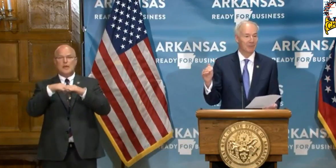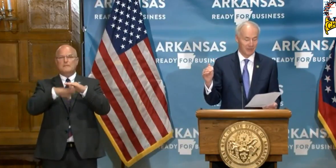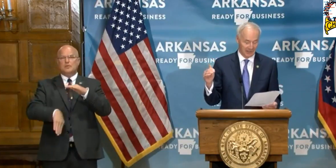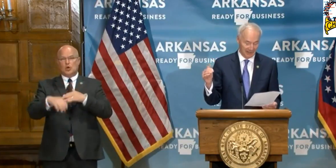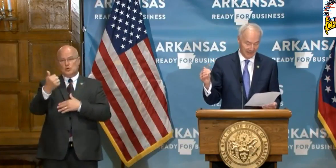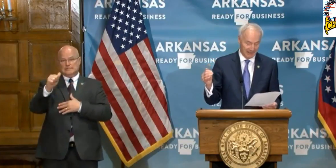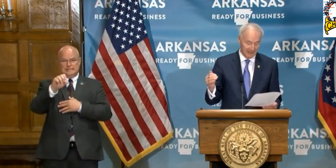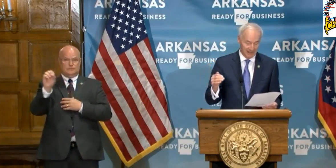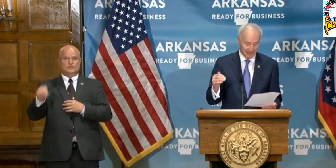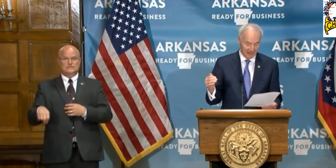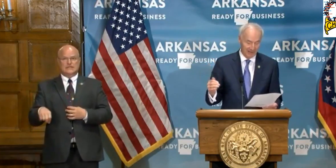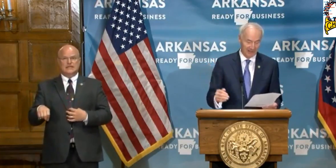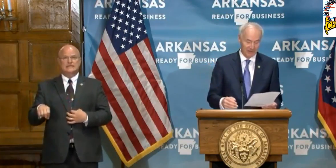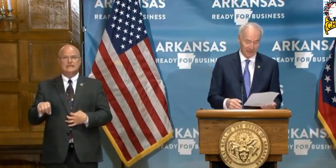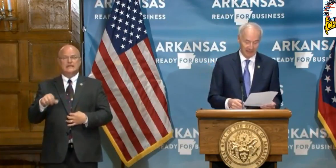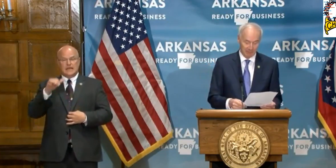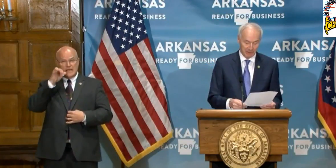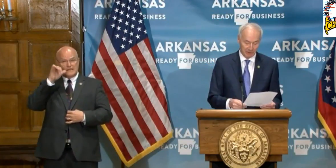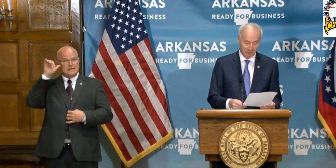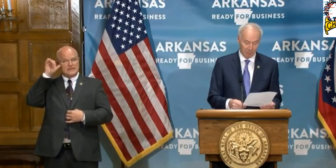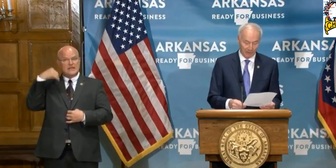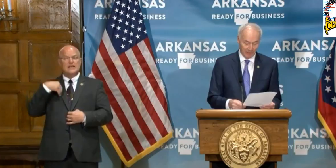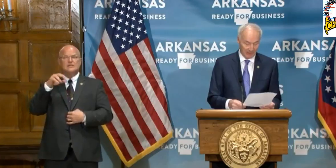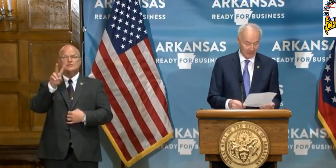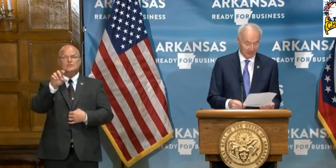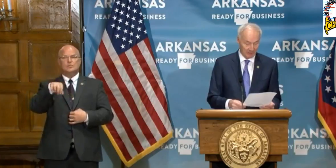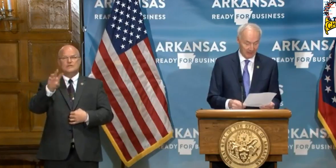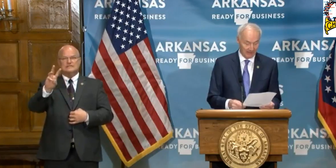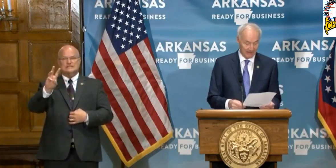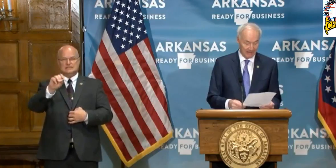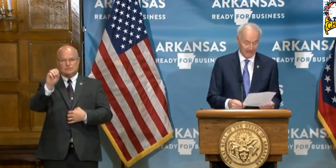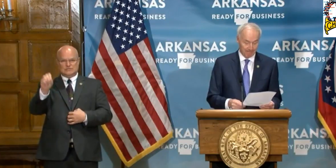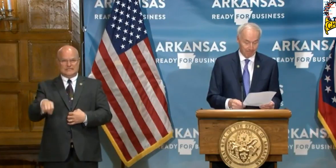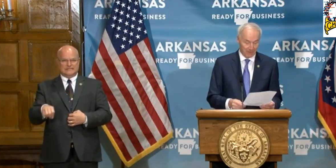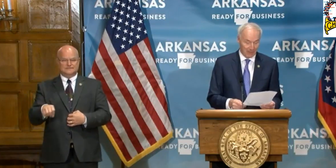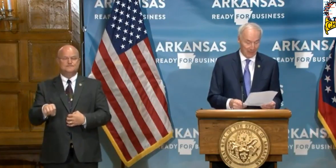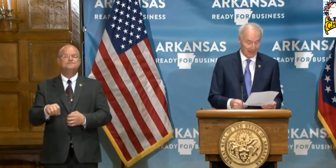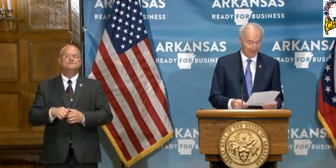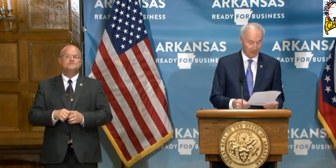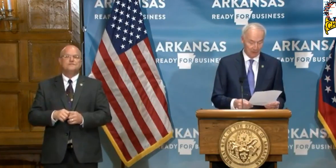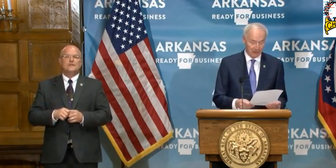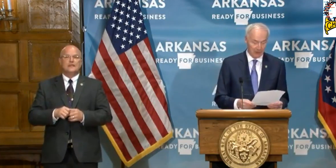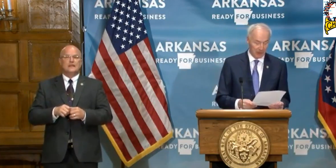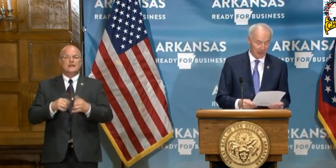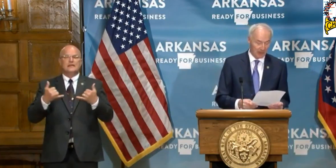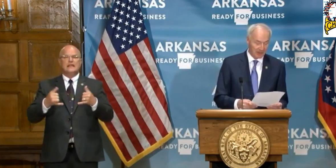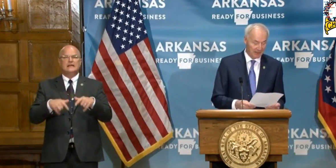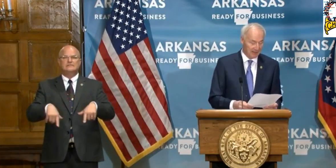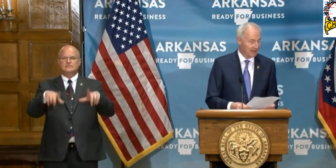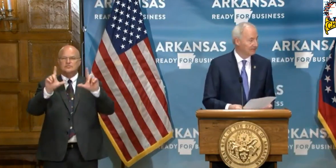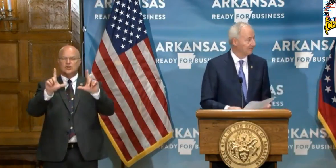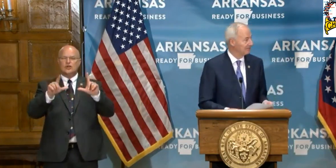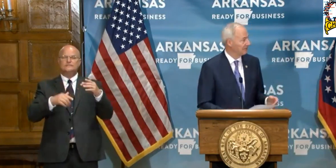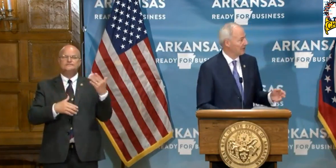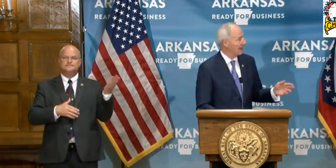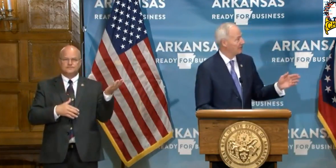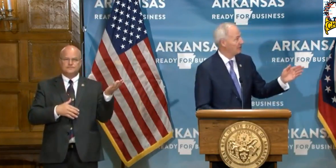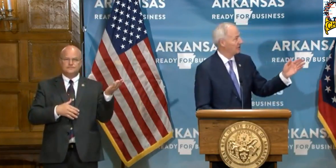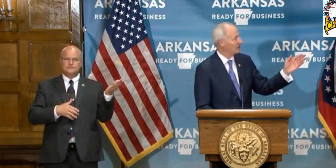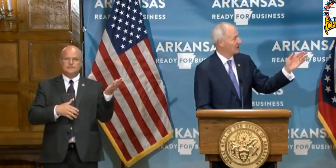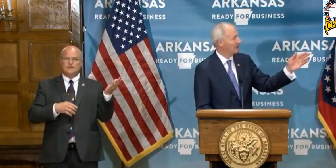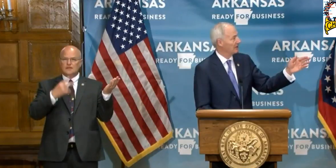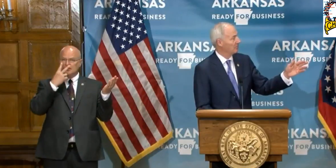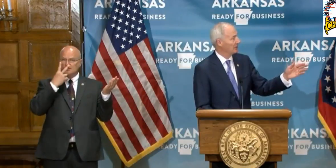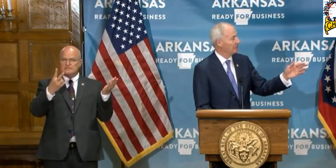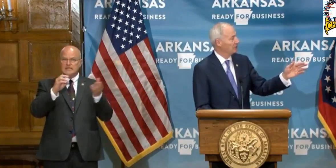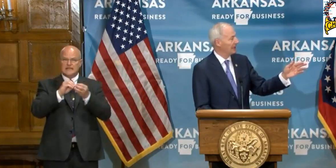below 10%. Yesterday, we were at 2.6%. If you go to the chart graphs,